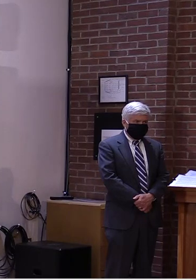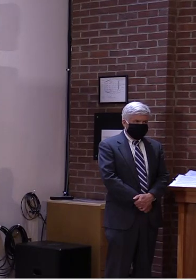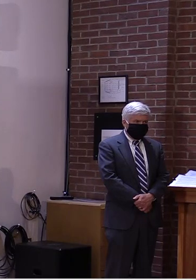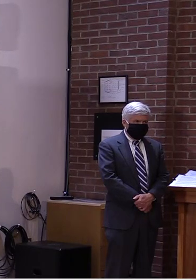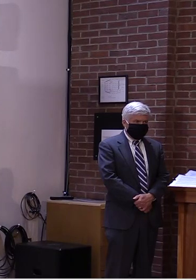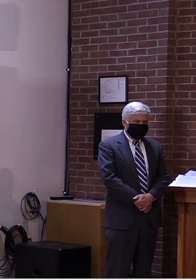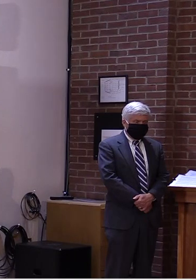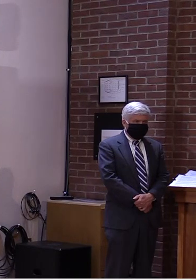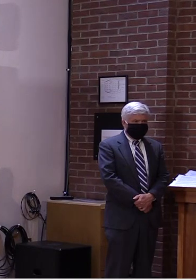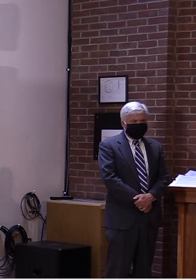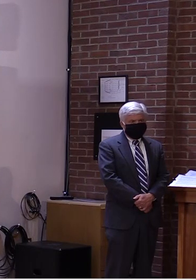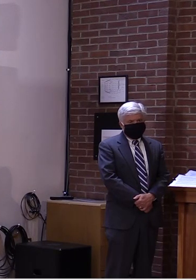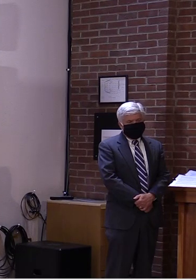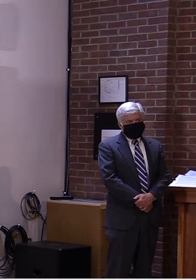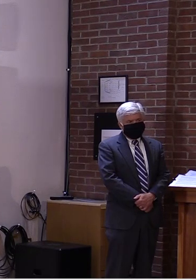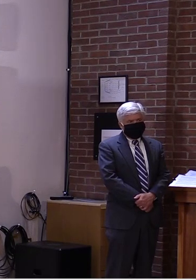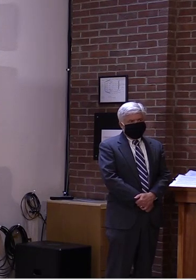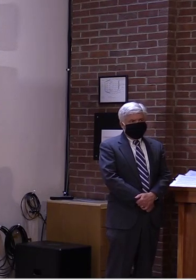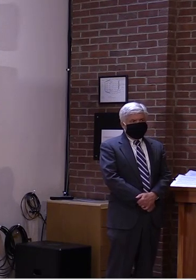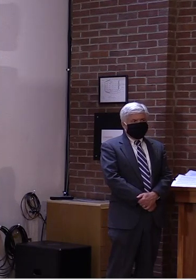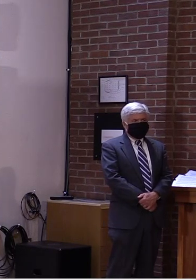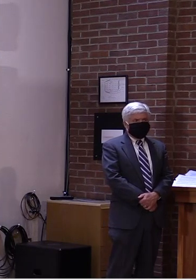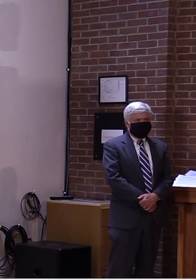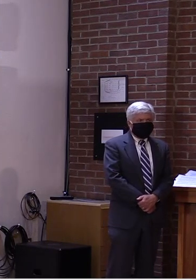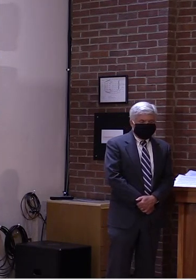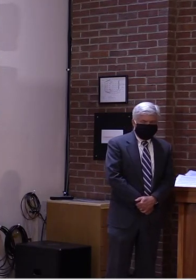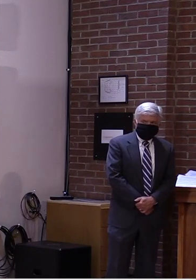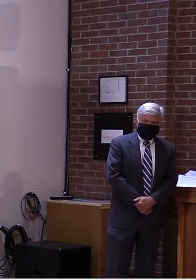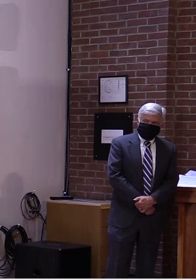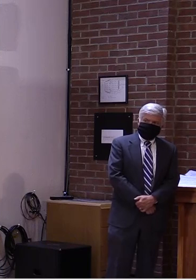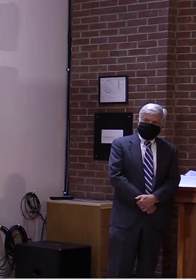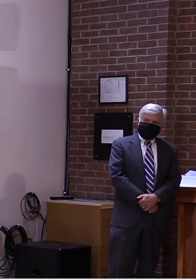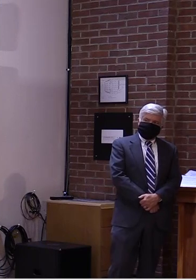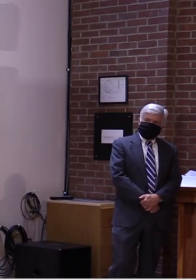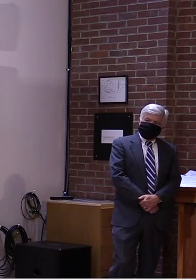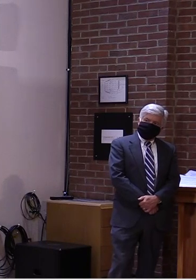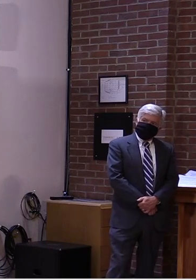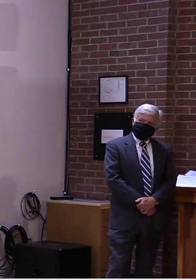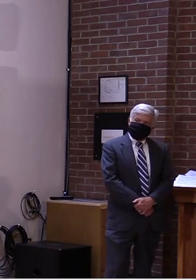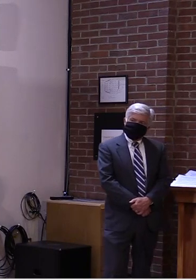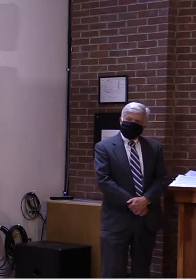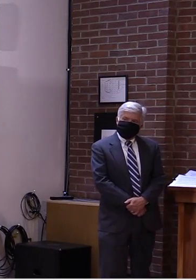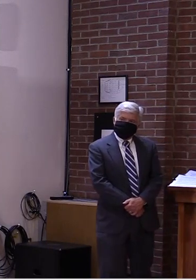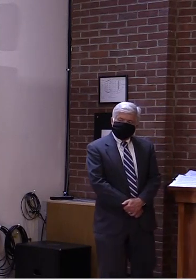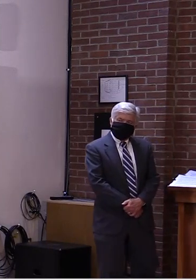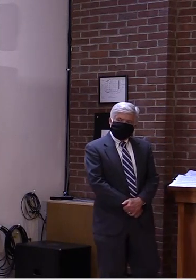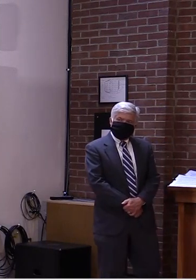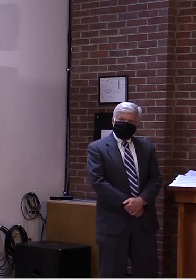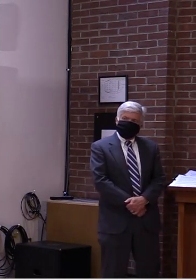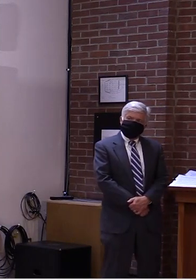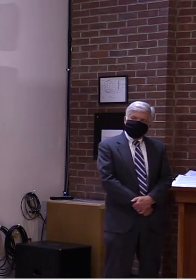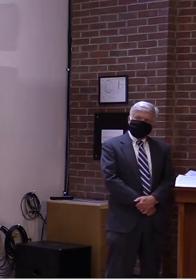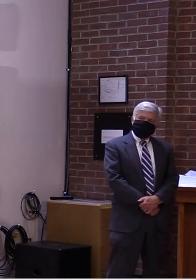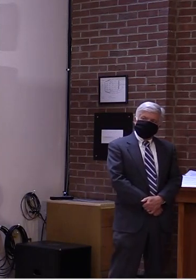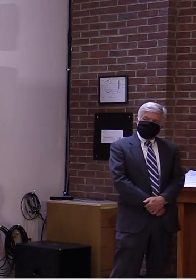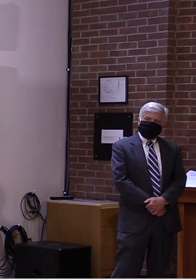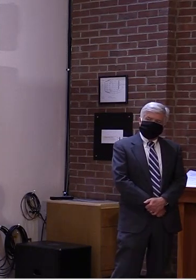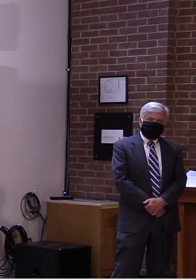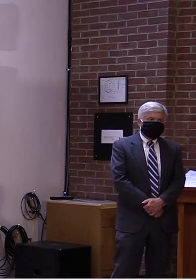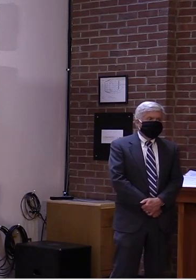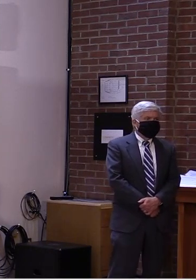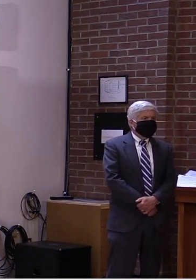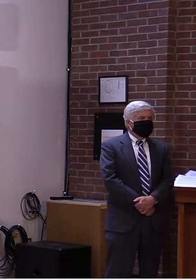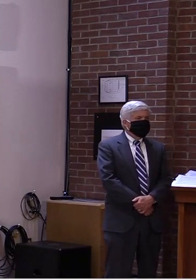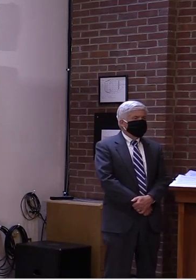forward, if our data continues to look good, what would be the next turn? Yeah, really taking a look at the